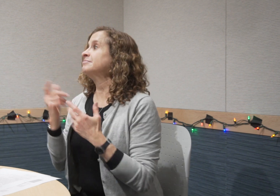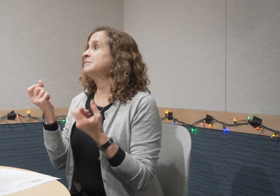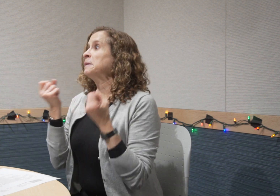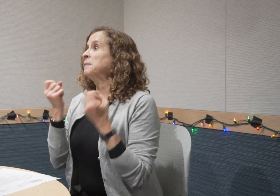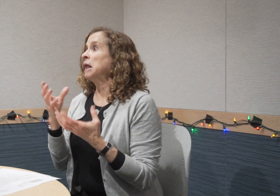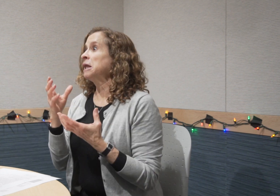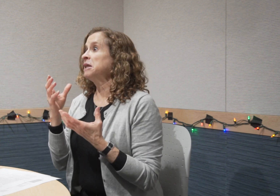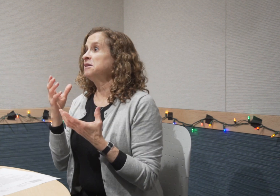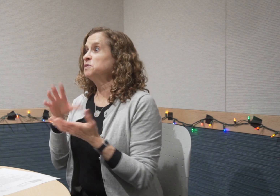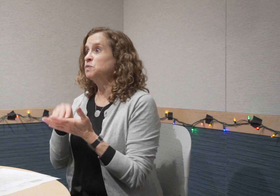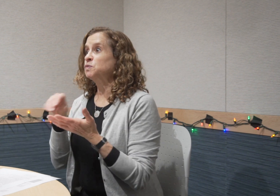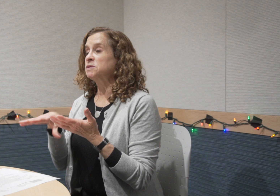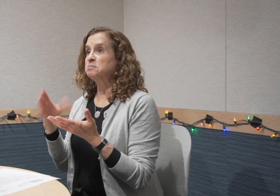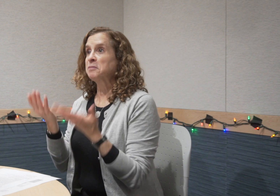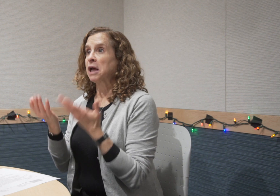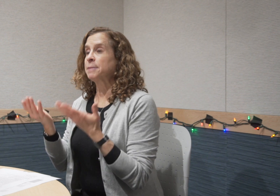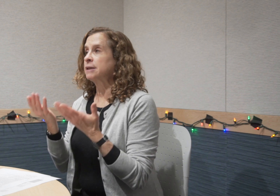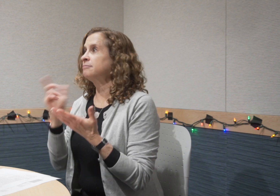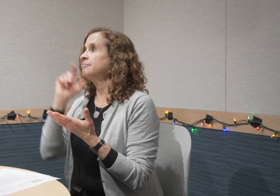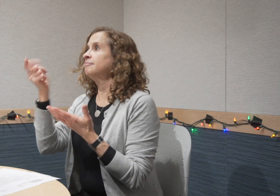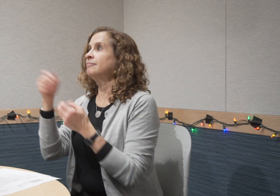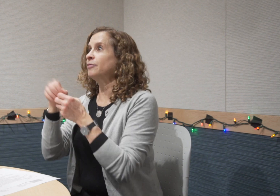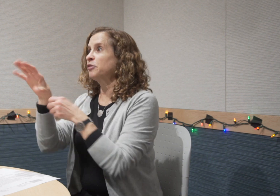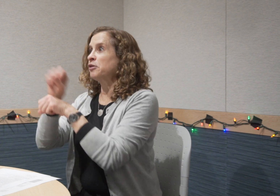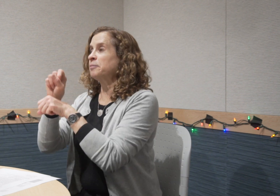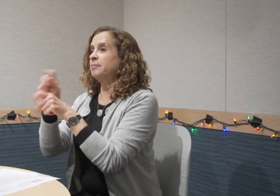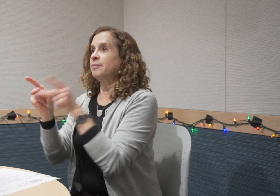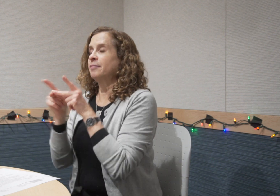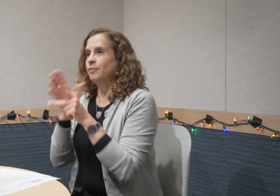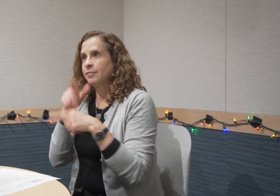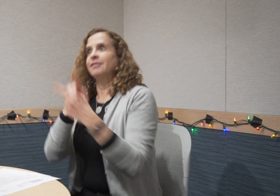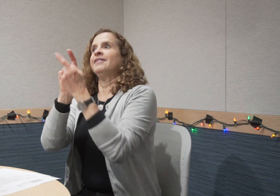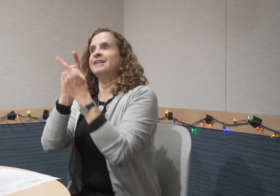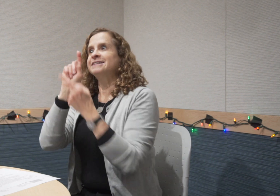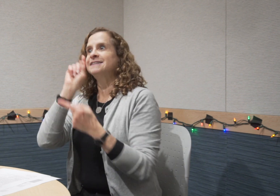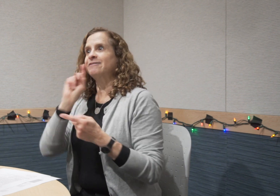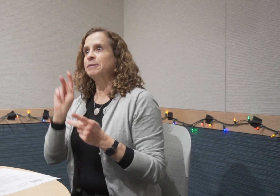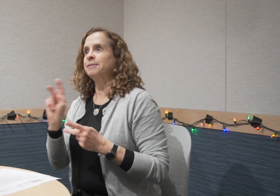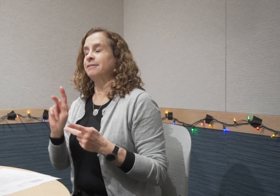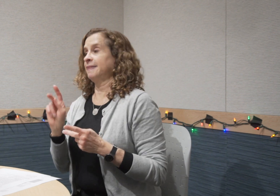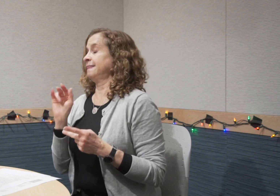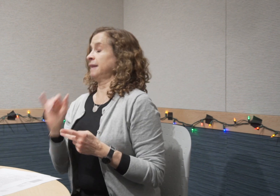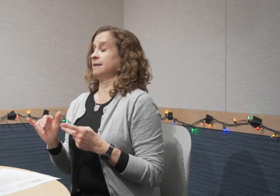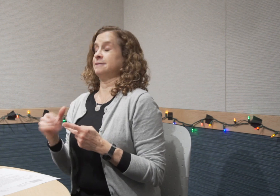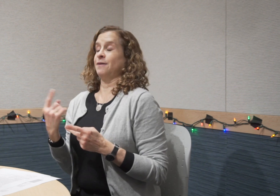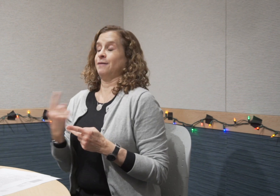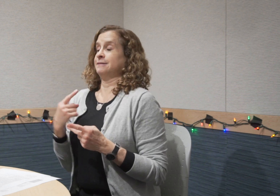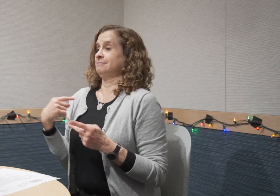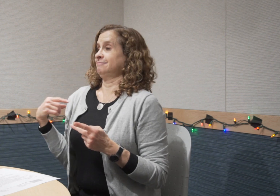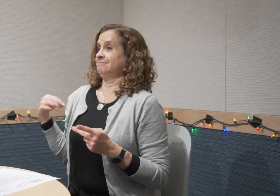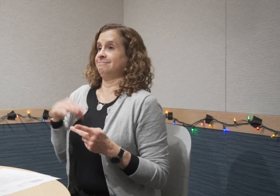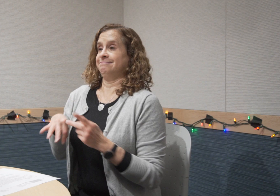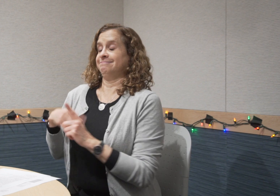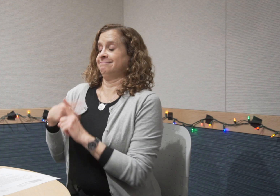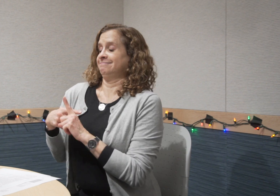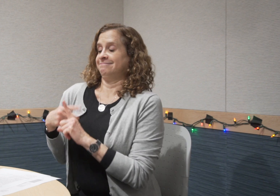language courses so that they become fluent enough to have conversational skills in ASL. And maybe someday when they're out in the workplace and they bump into